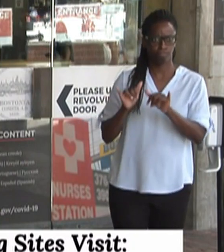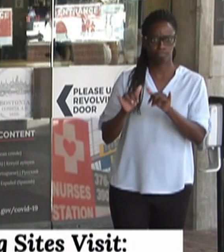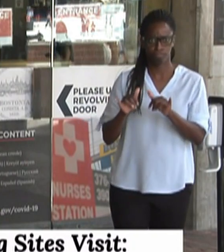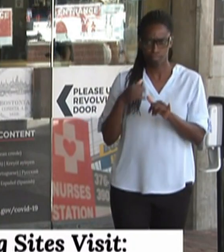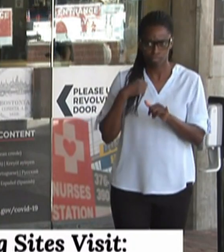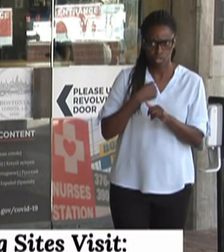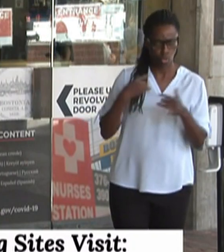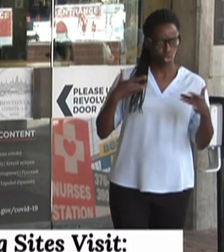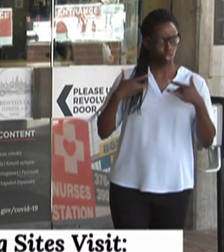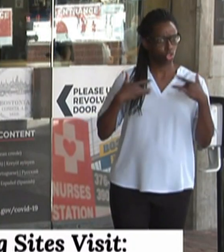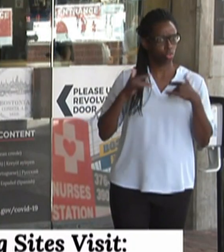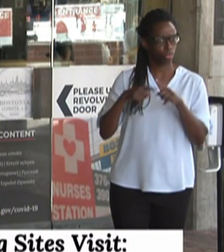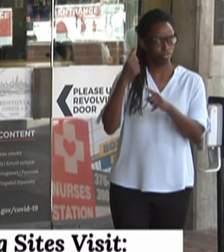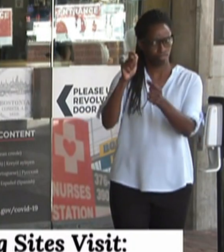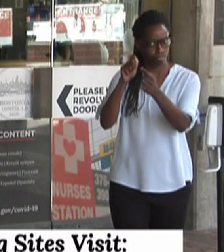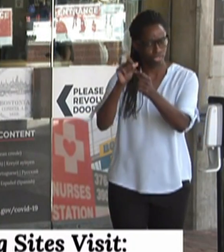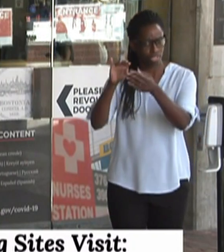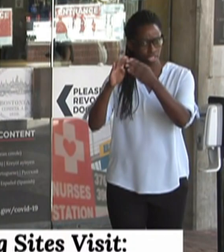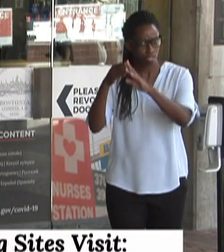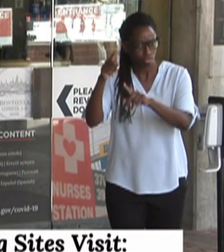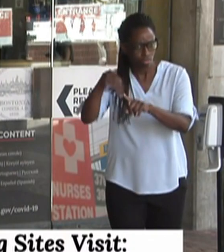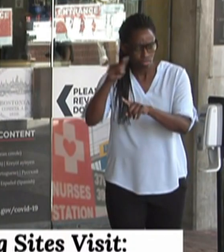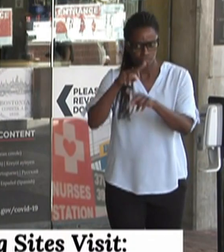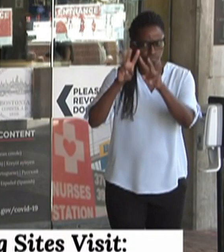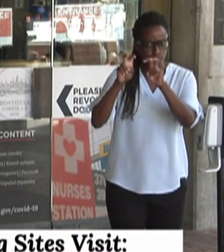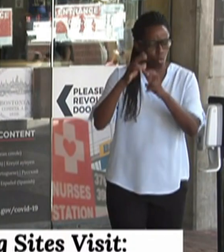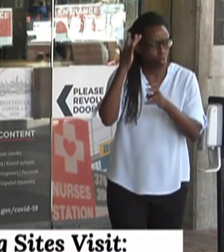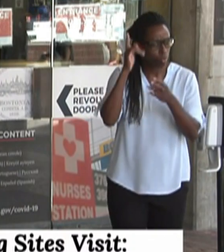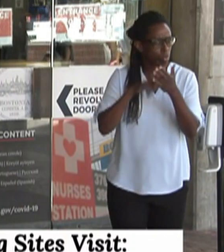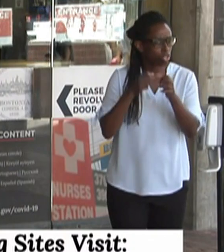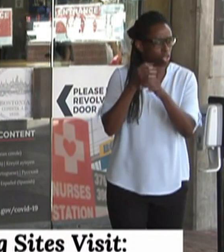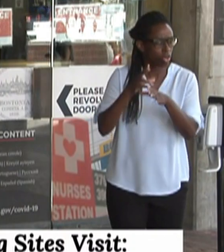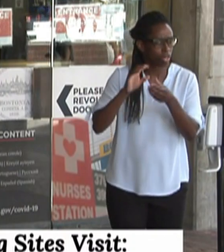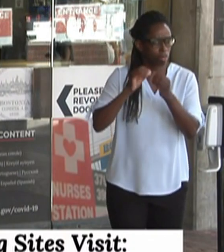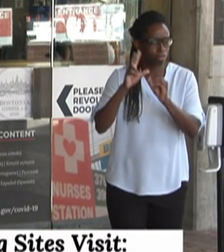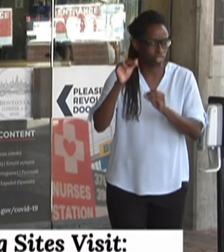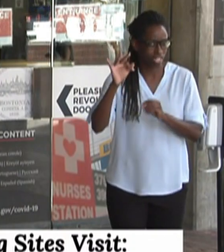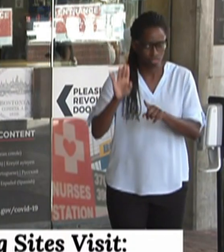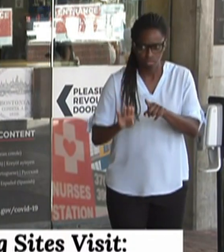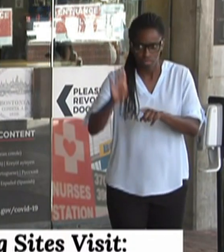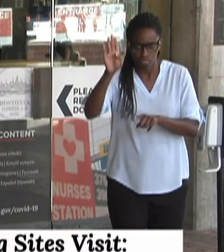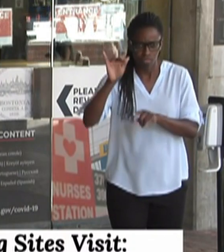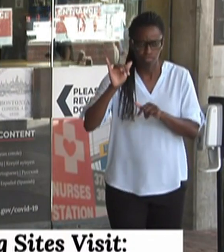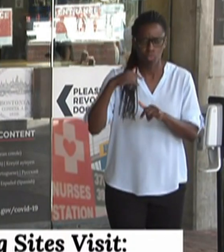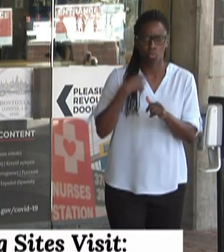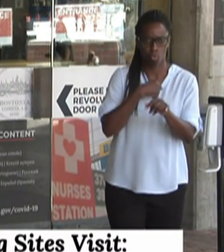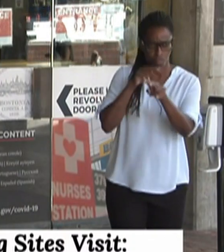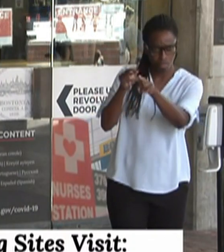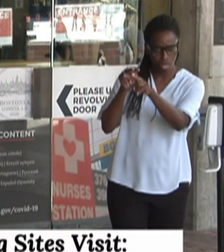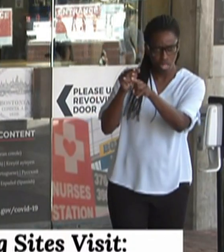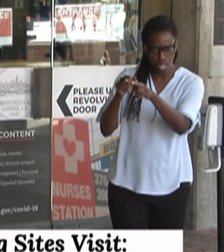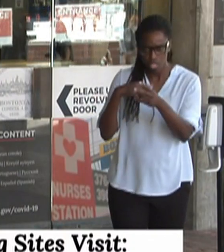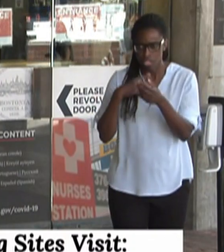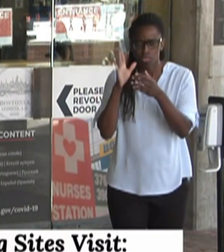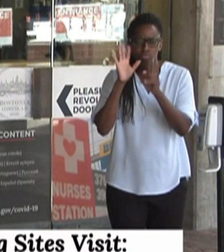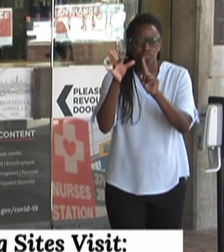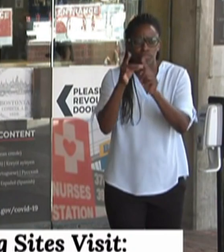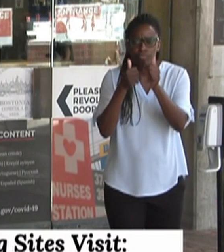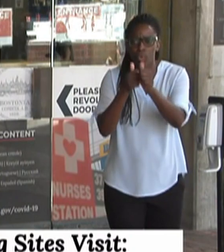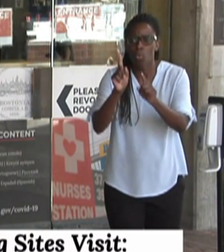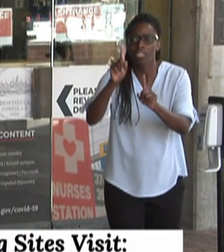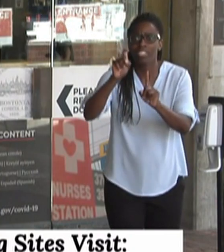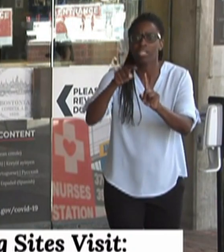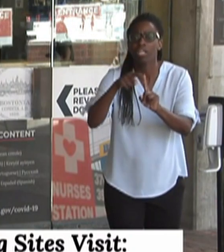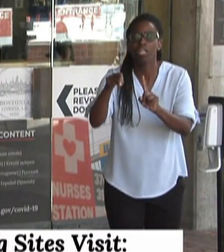We're examining the data and the contact tracing to see where these new cases are emerging and coming from, who's impacted, and how to